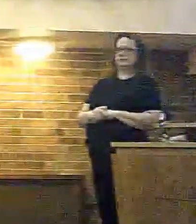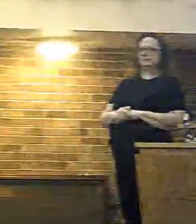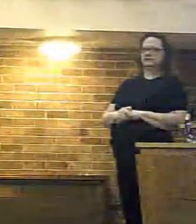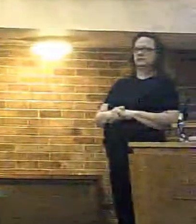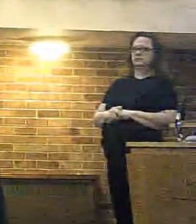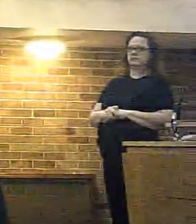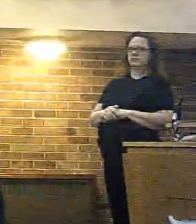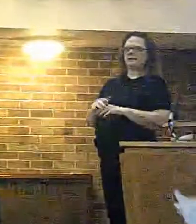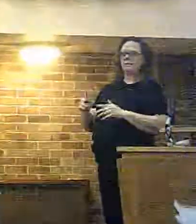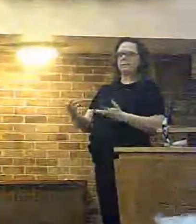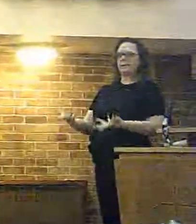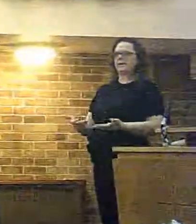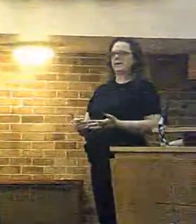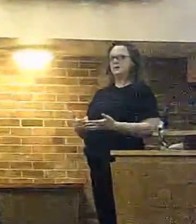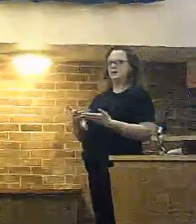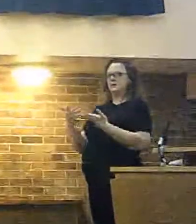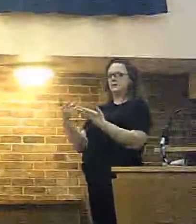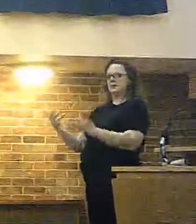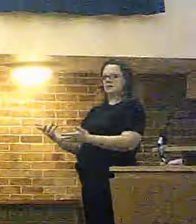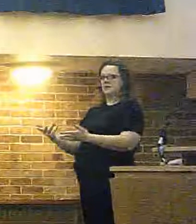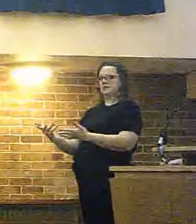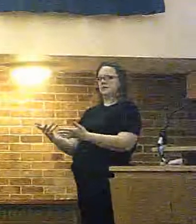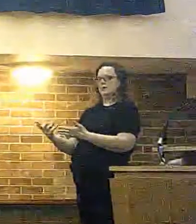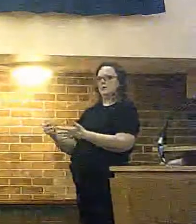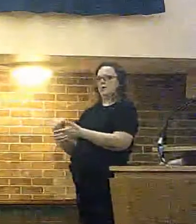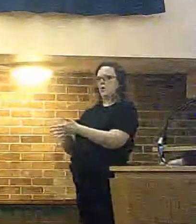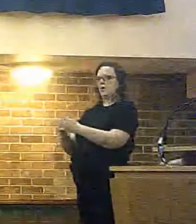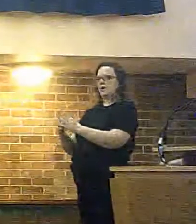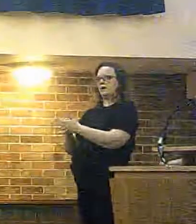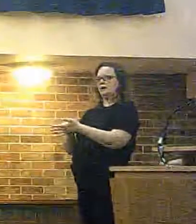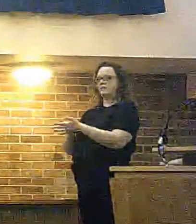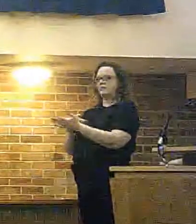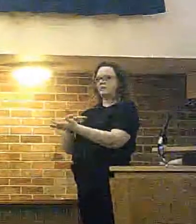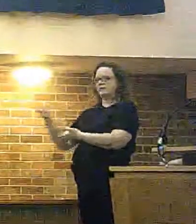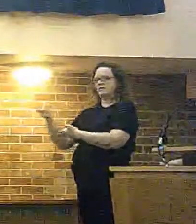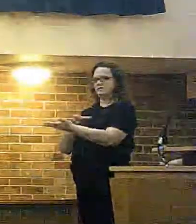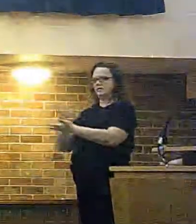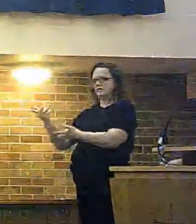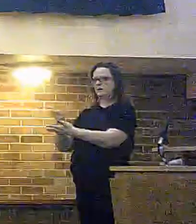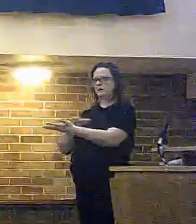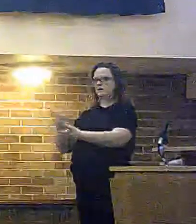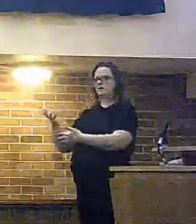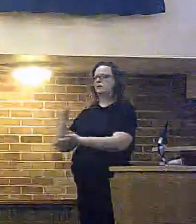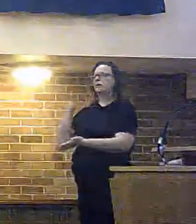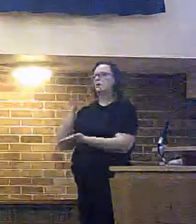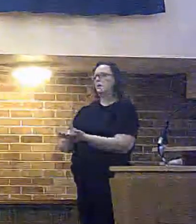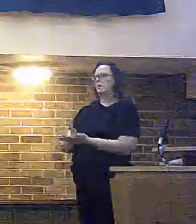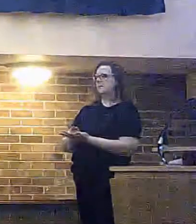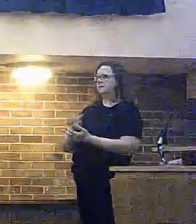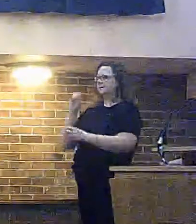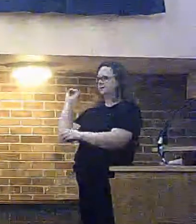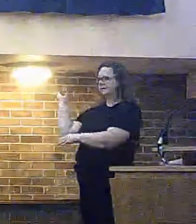I've just handed over to the organiser of what you're calling a consultation, which seems to me more like a dialogue.